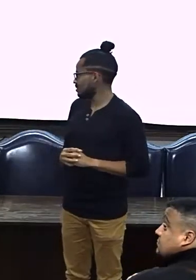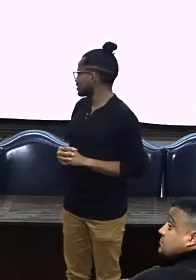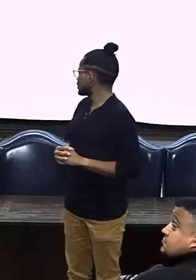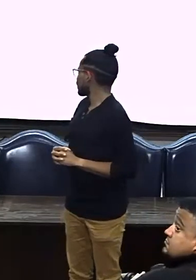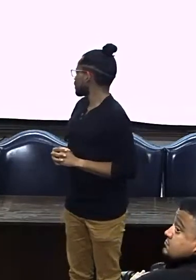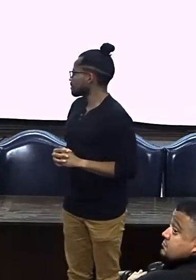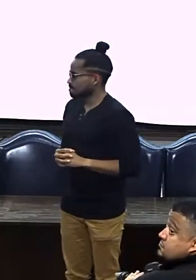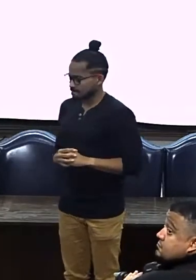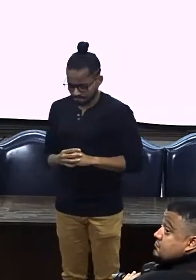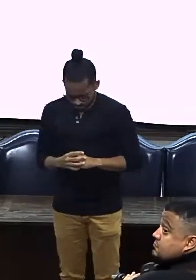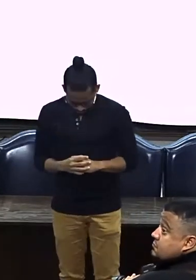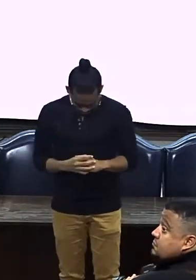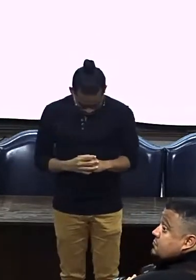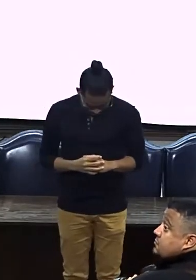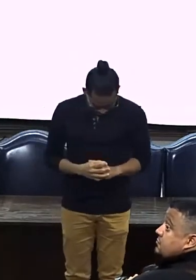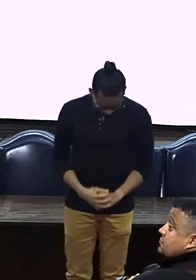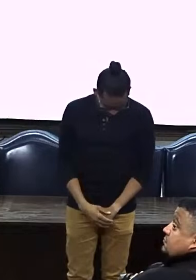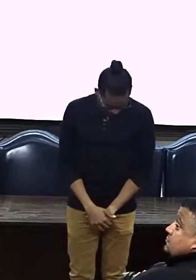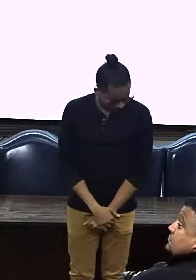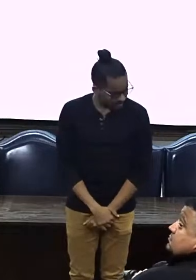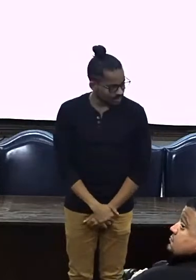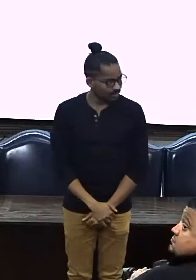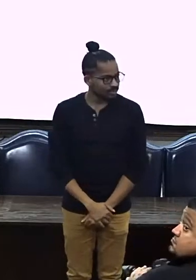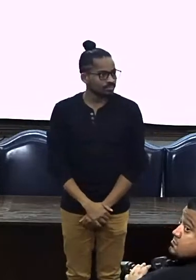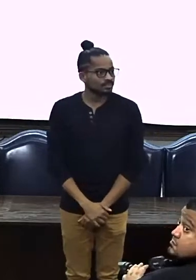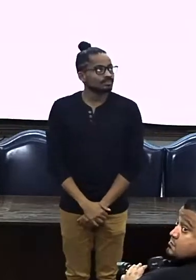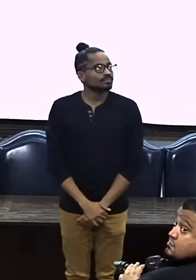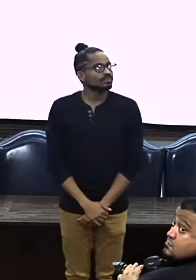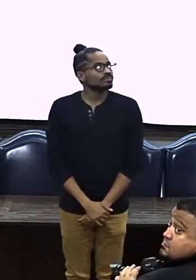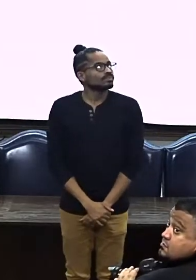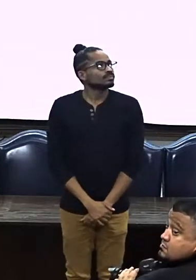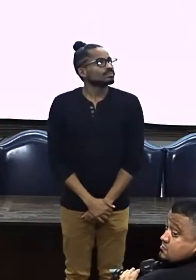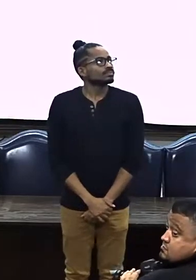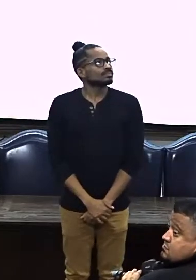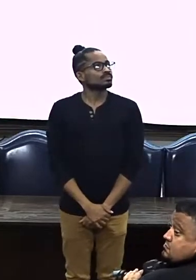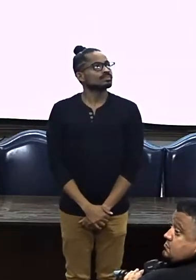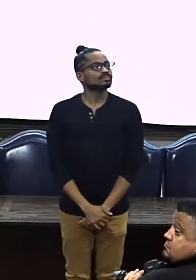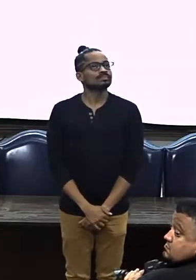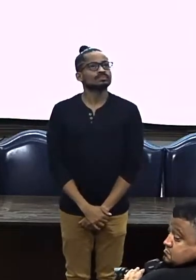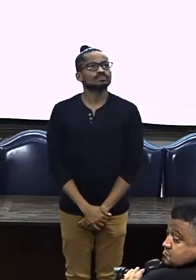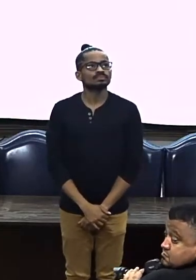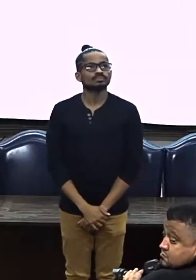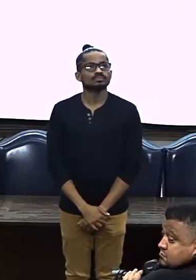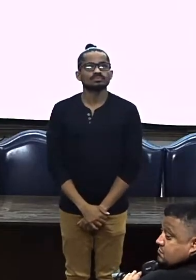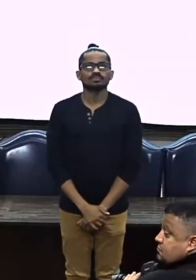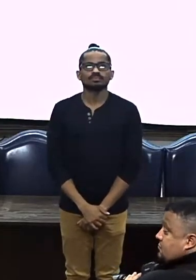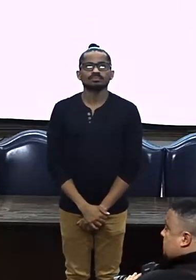de que as quebras, né,